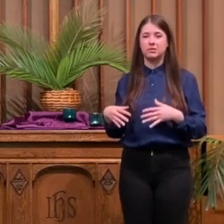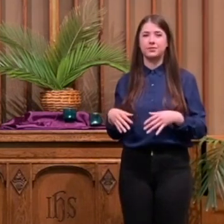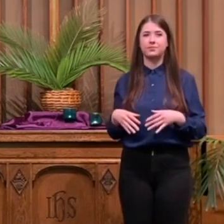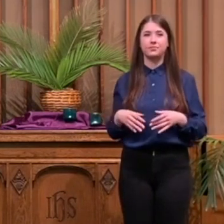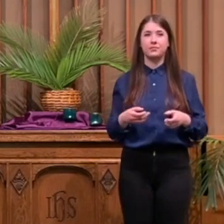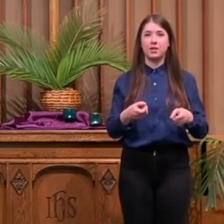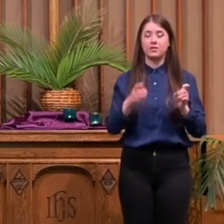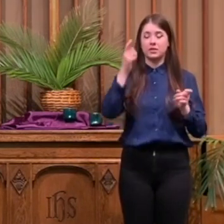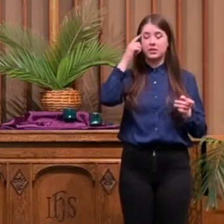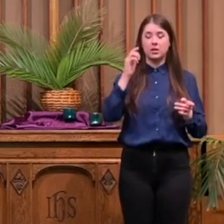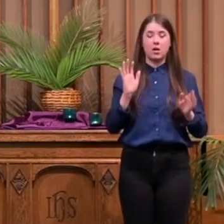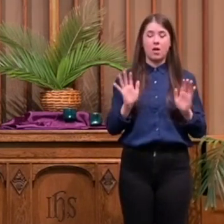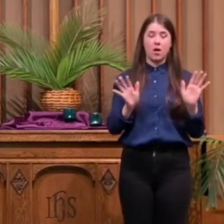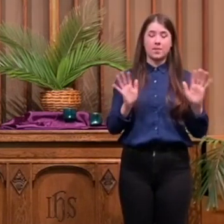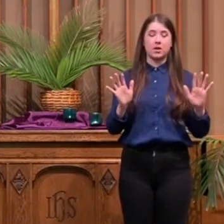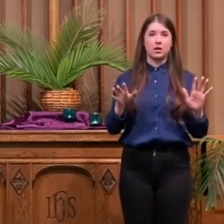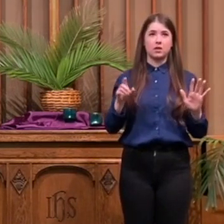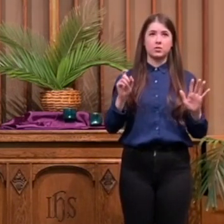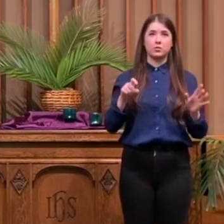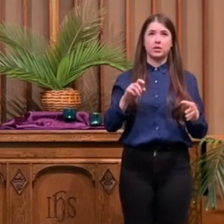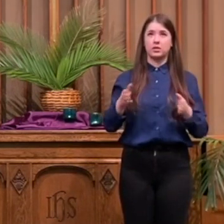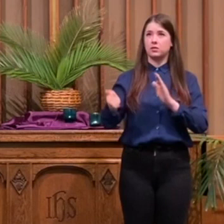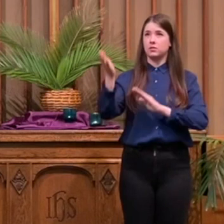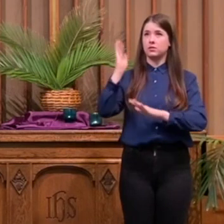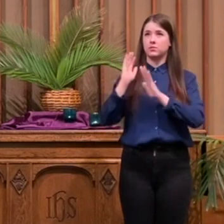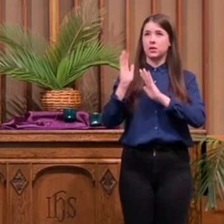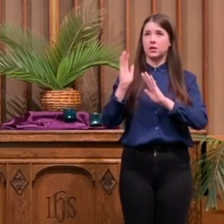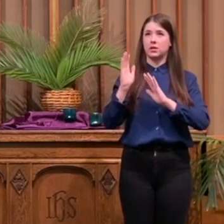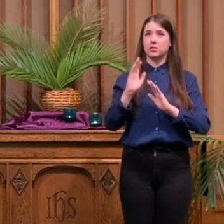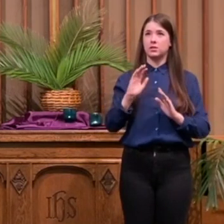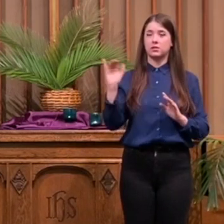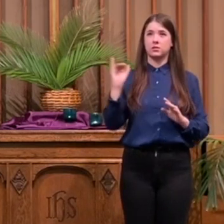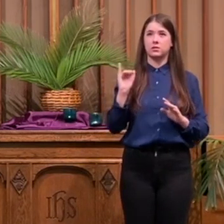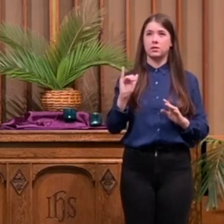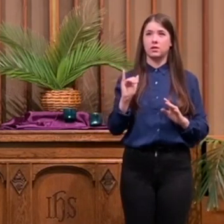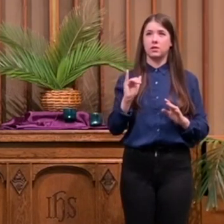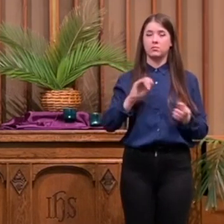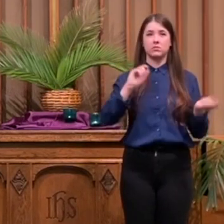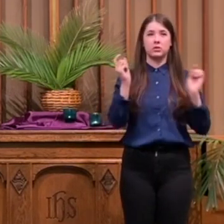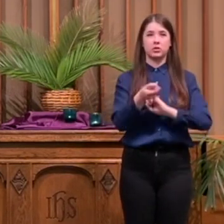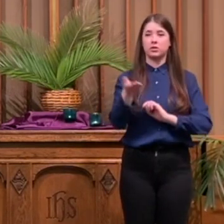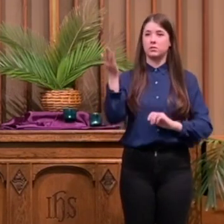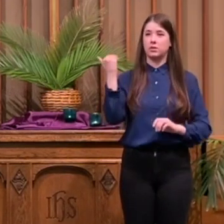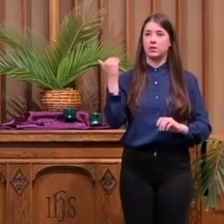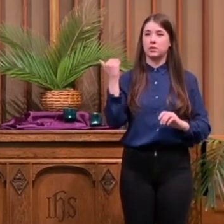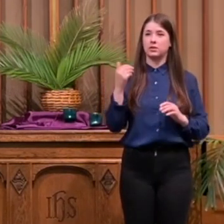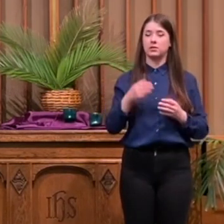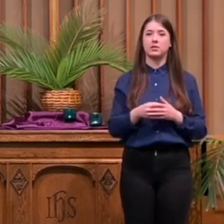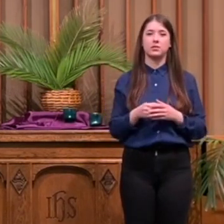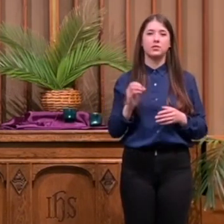think, oh my gosh, we need to go back to the way it was before? Or can you